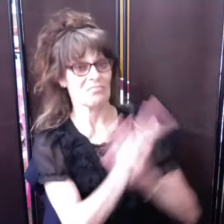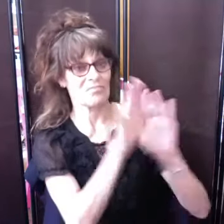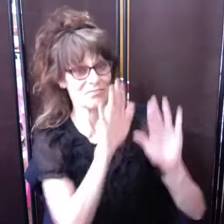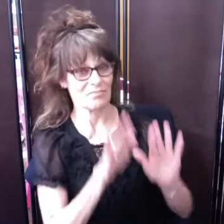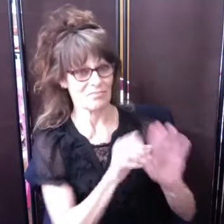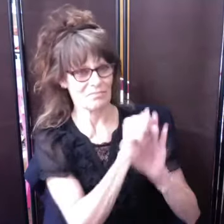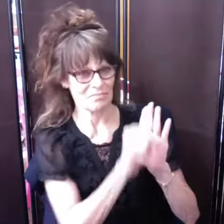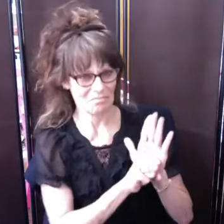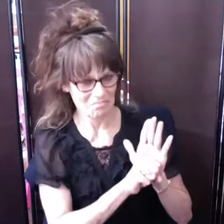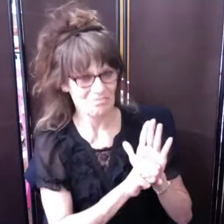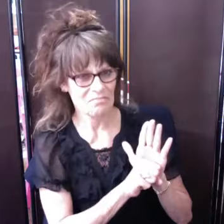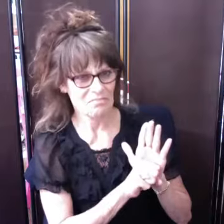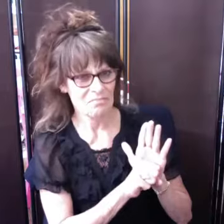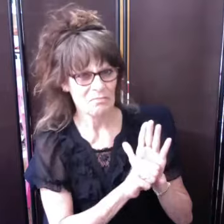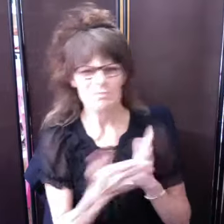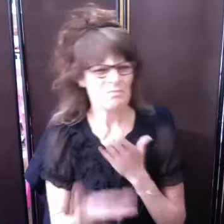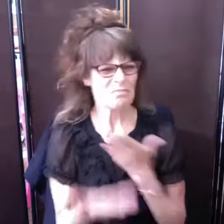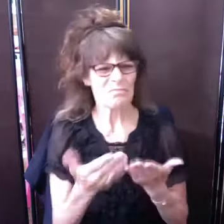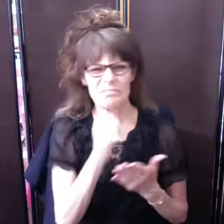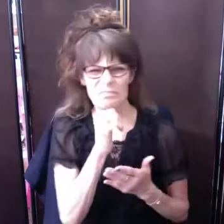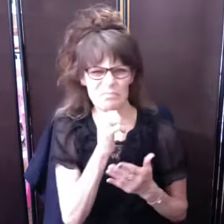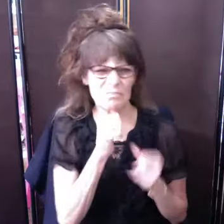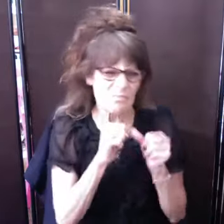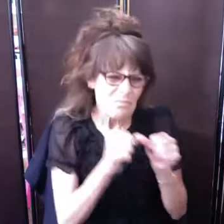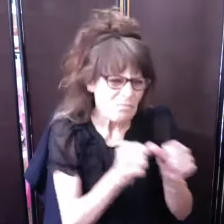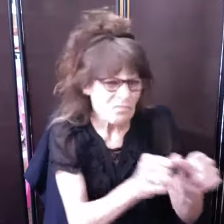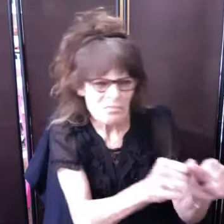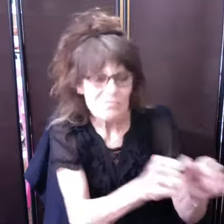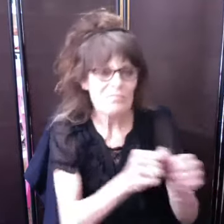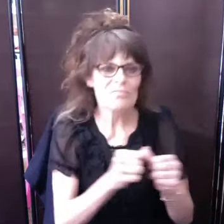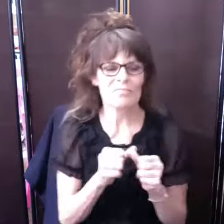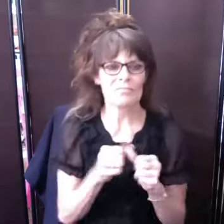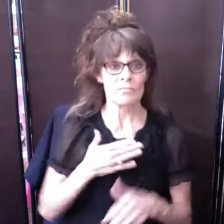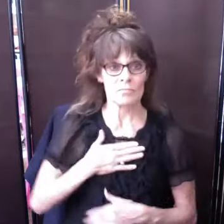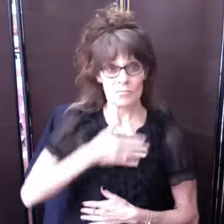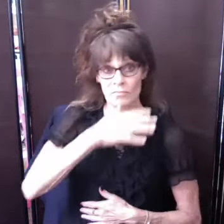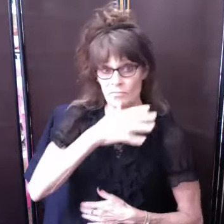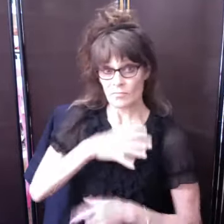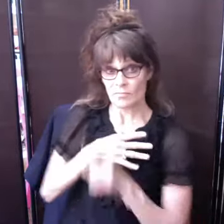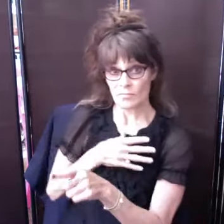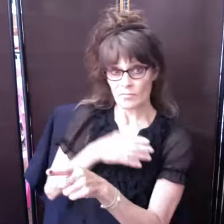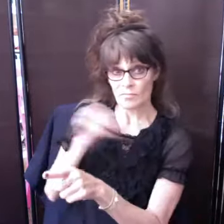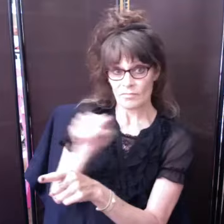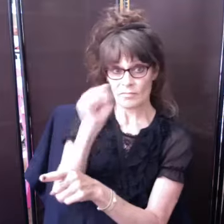Just for maybe not permanently. My mother was a South Louisiana girl. She was a deep South